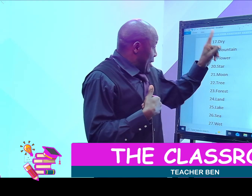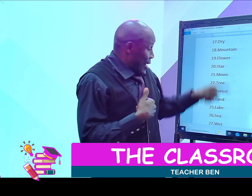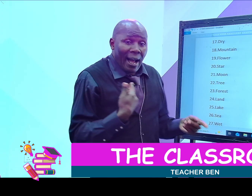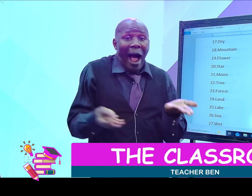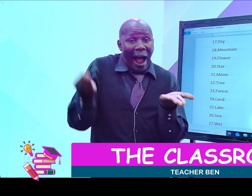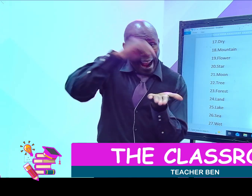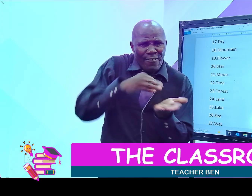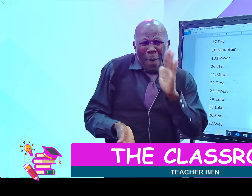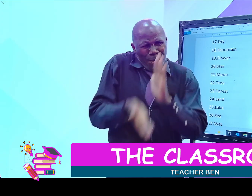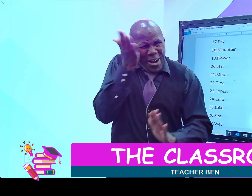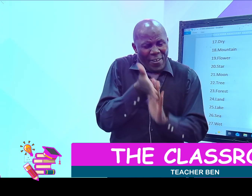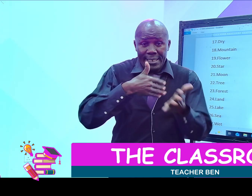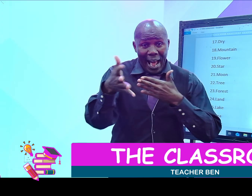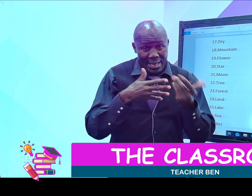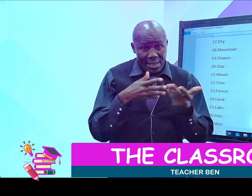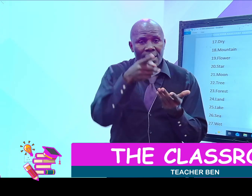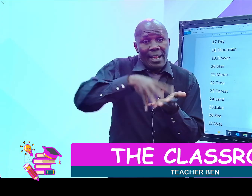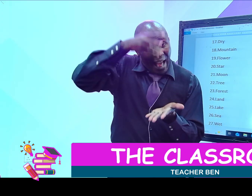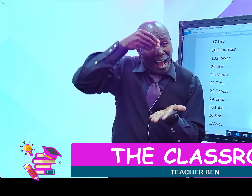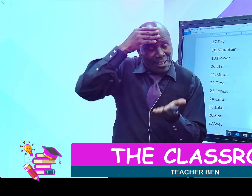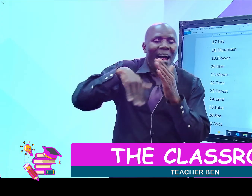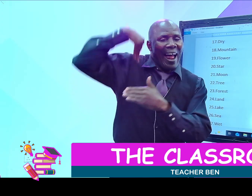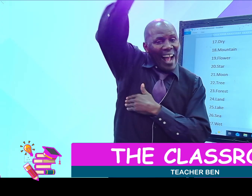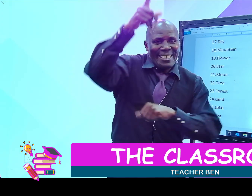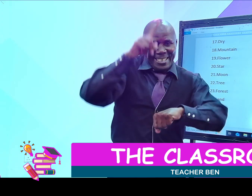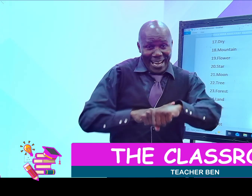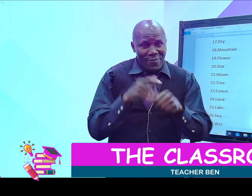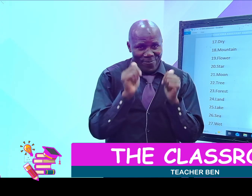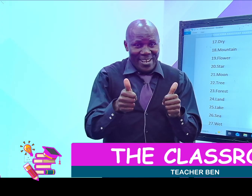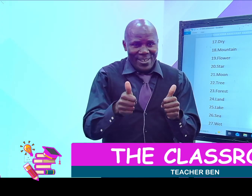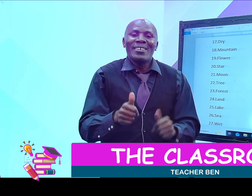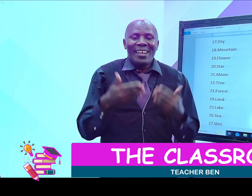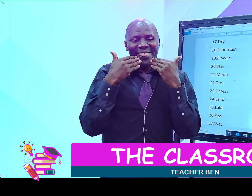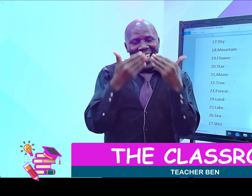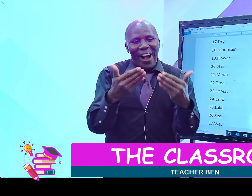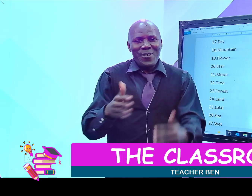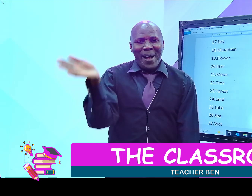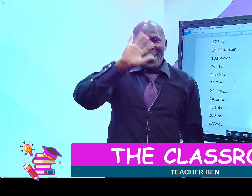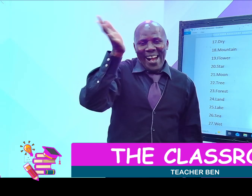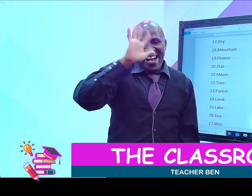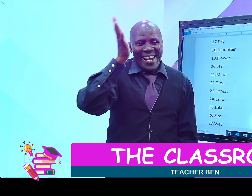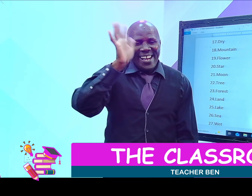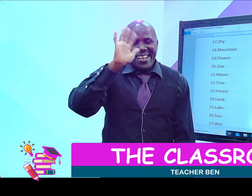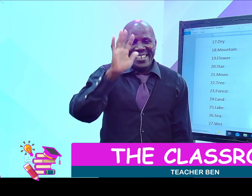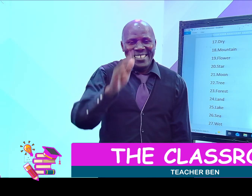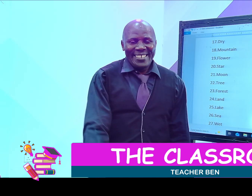that you have learned, I hope that you are happy. Next time, thank you and bye-bye.